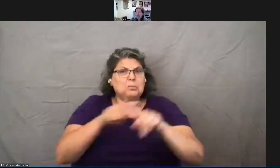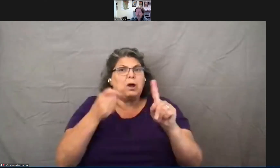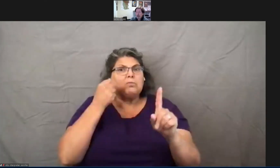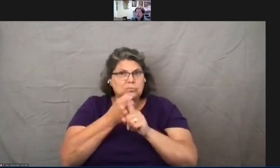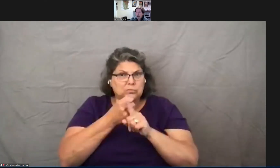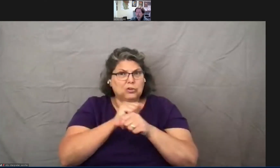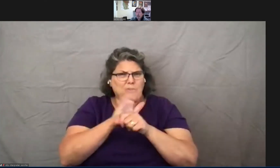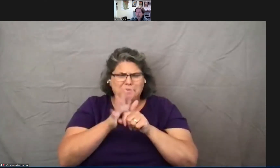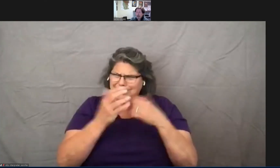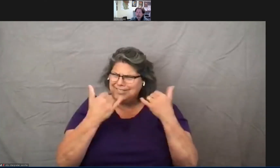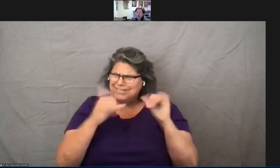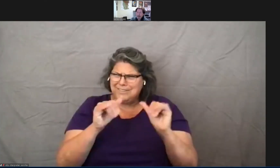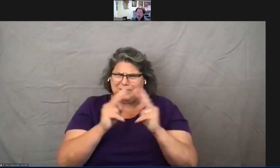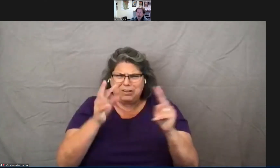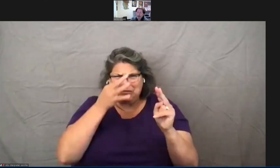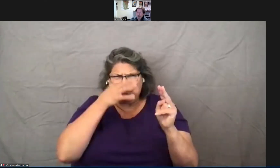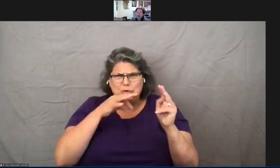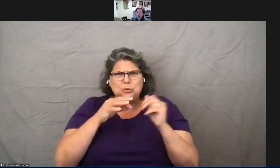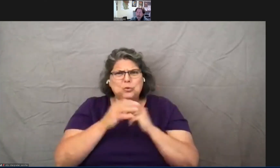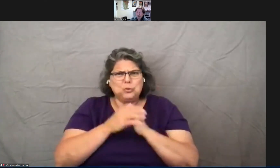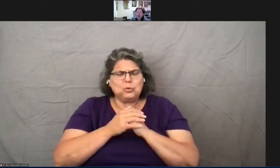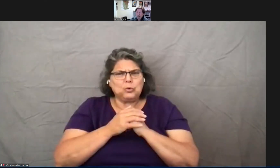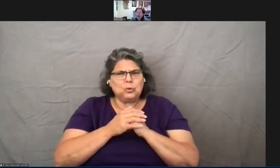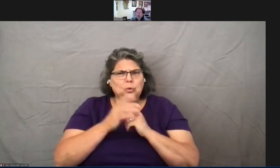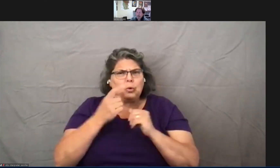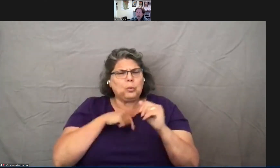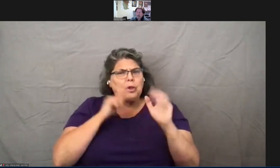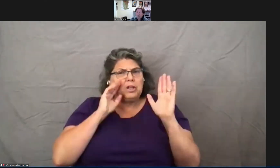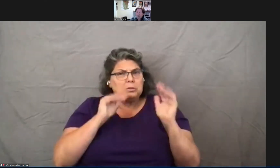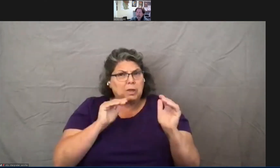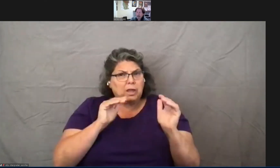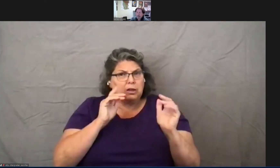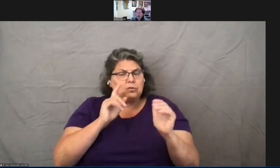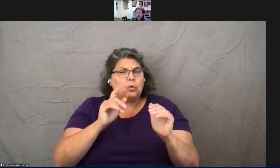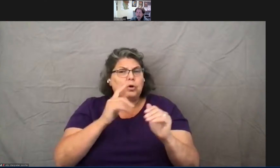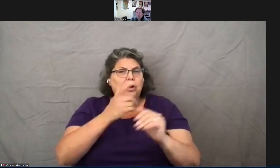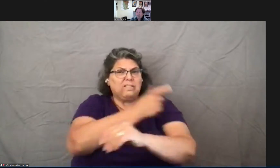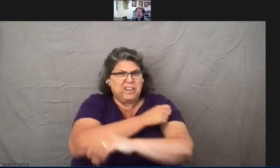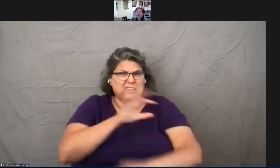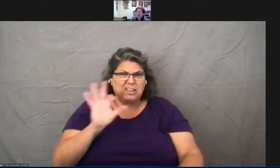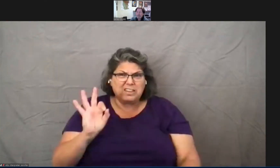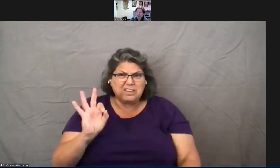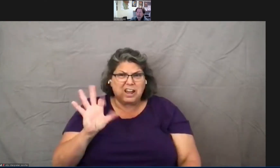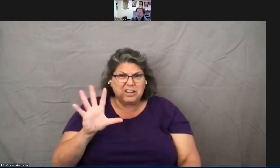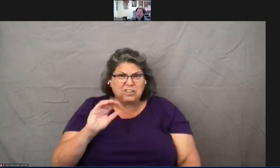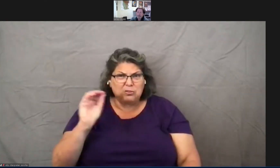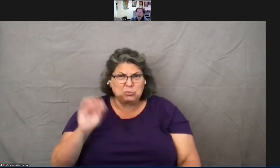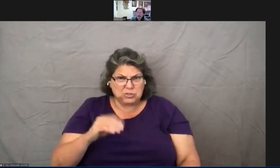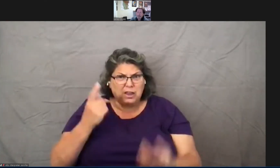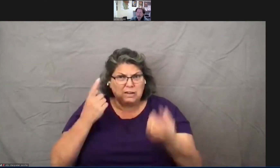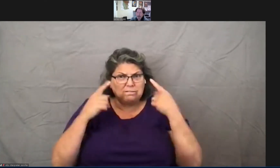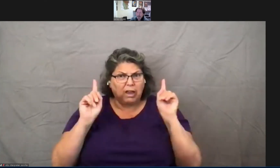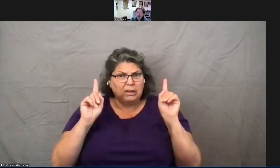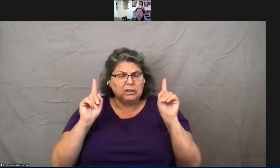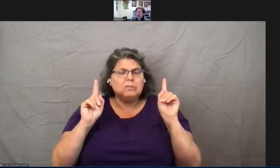small. We would expect with a vaccine that's 95% effective to see